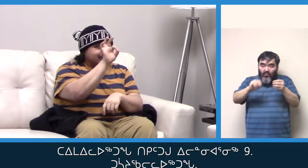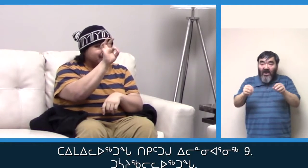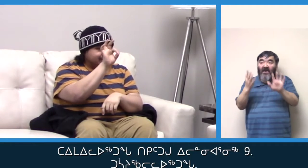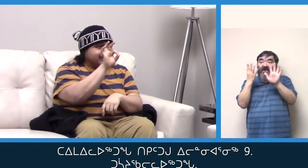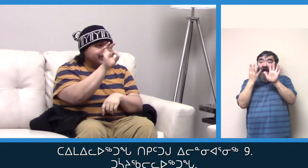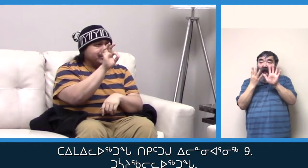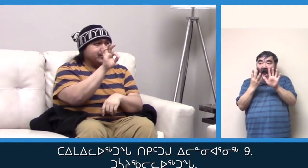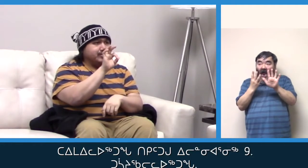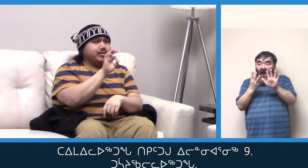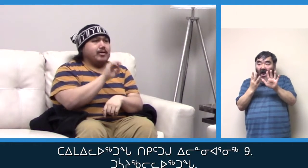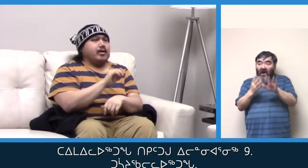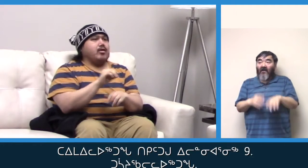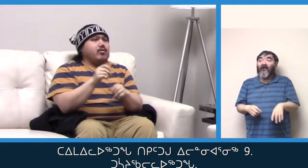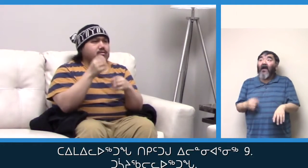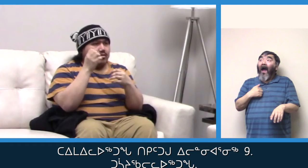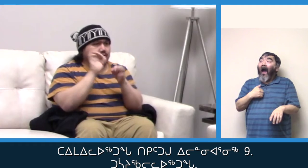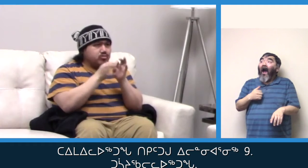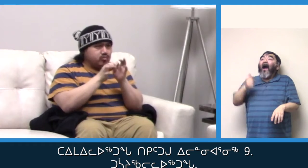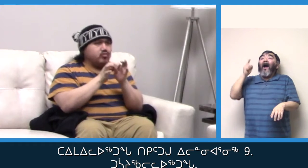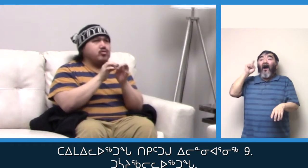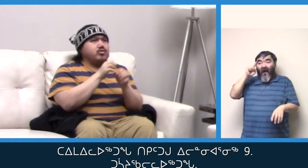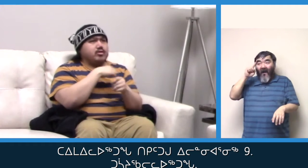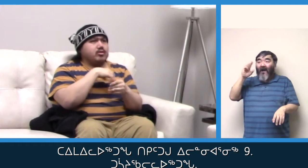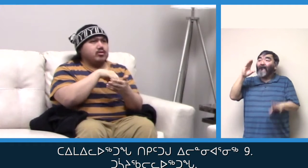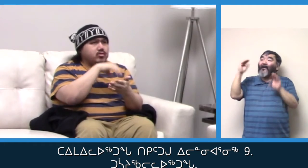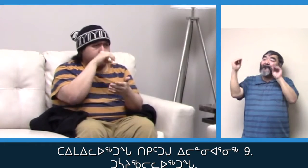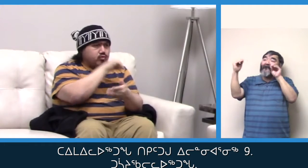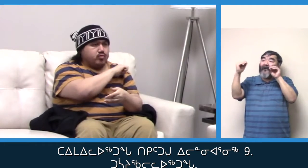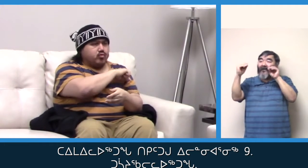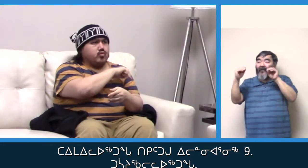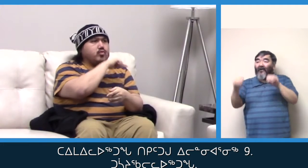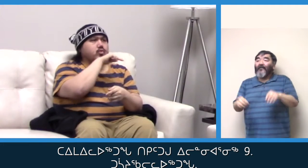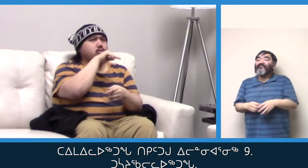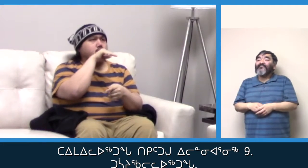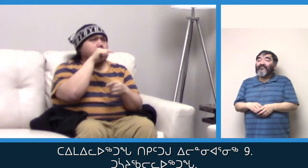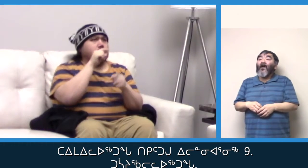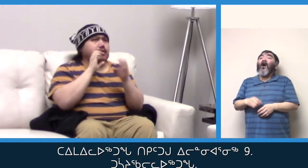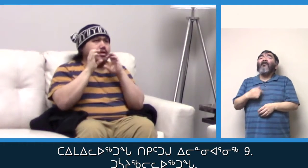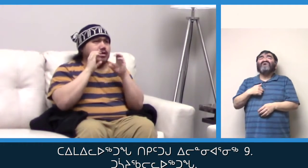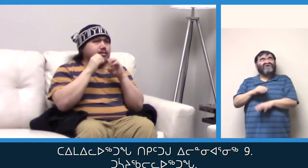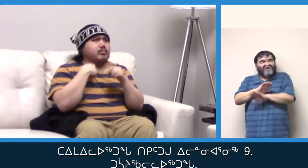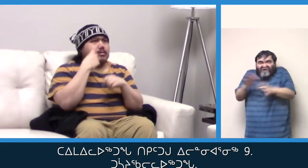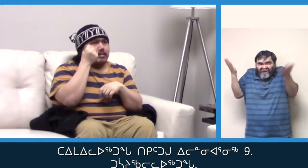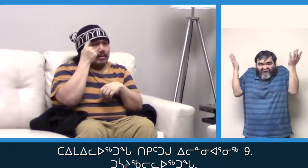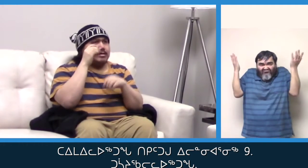me until grade 9. I had interpretation then.